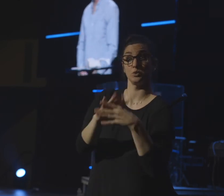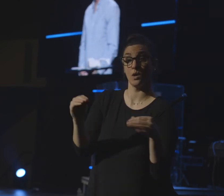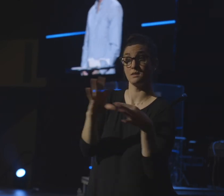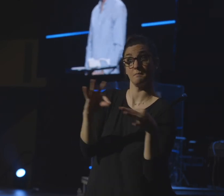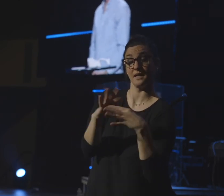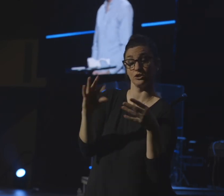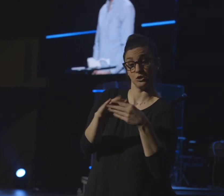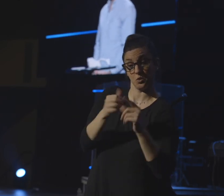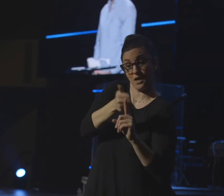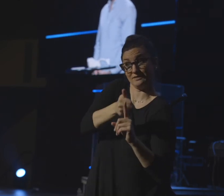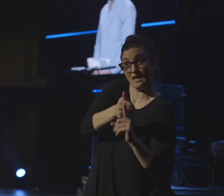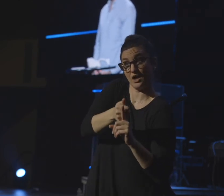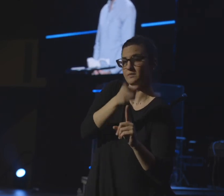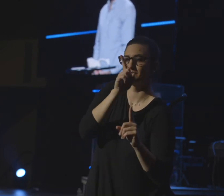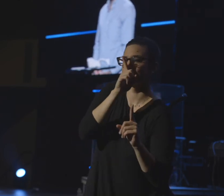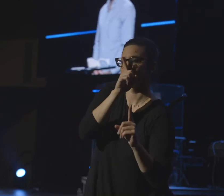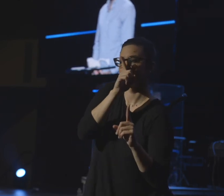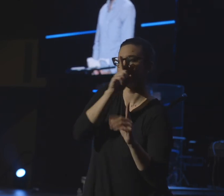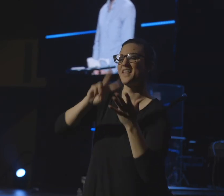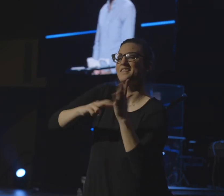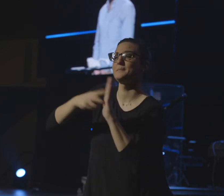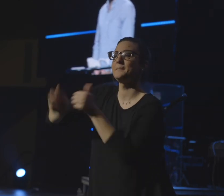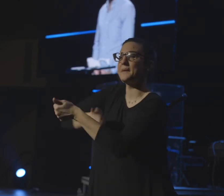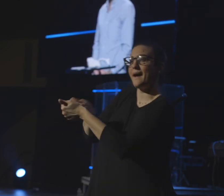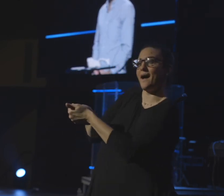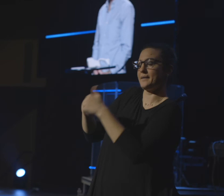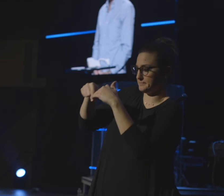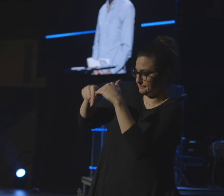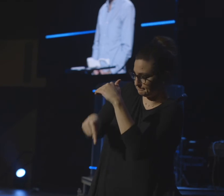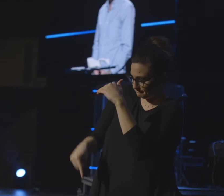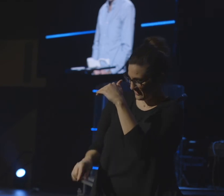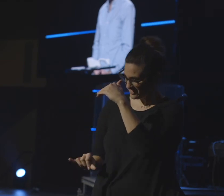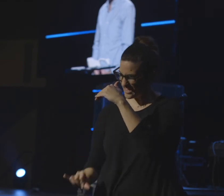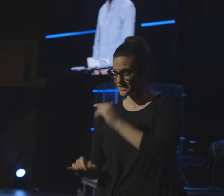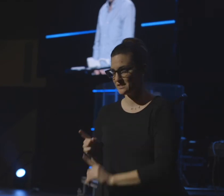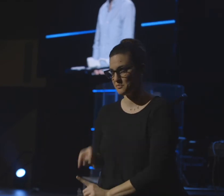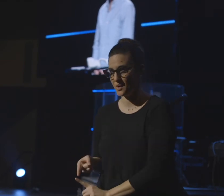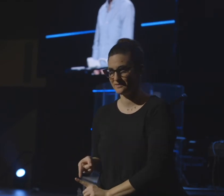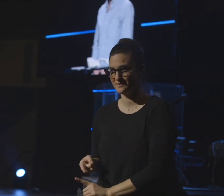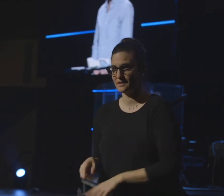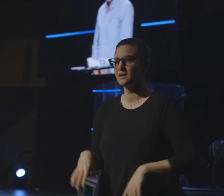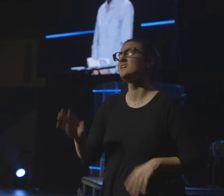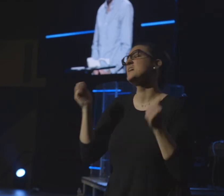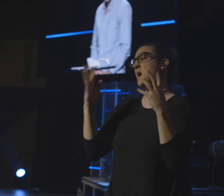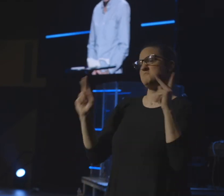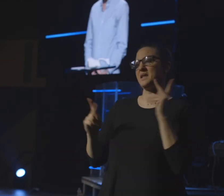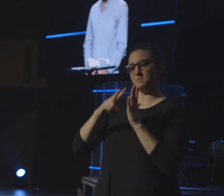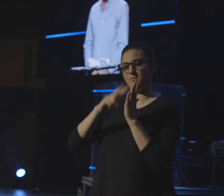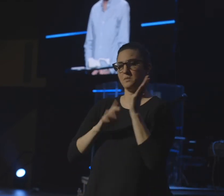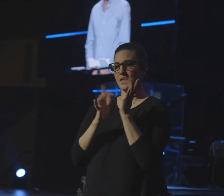message. This is why some people have a hard time reading the Bible. Friends of mine, friends of yours. Oh, the Bible's a mess. There's genocide. There's rape.